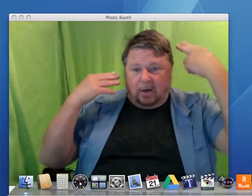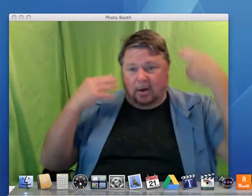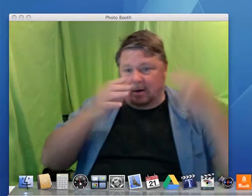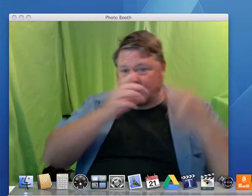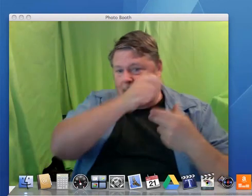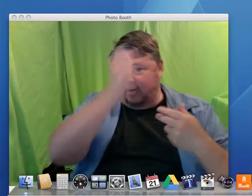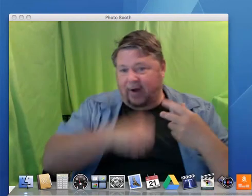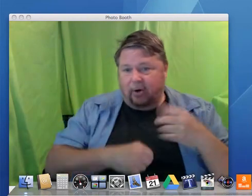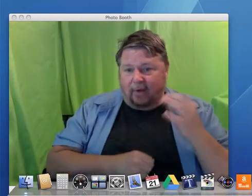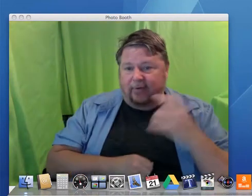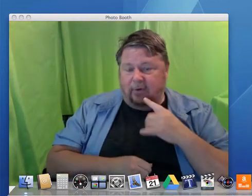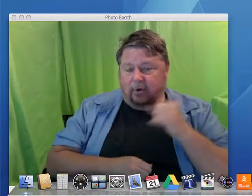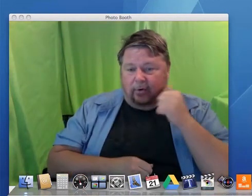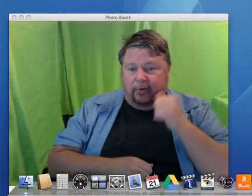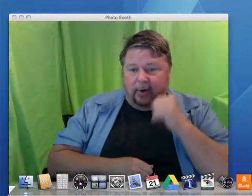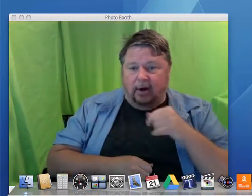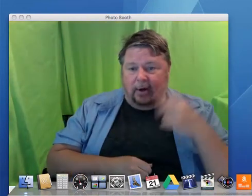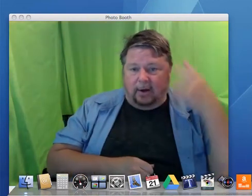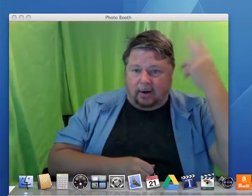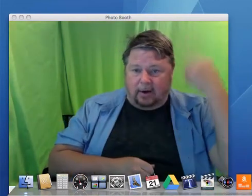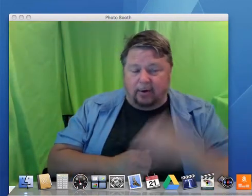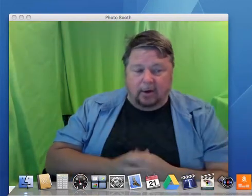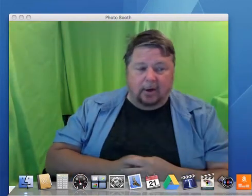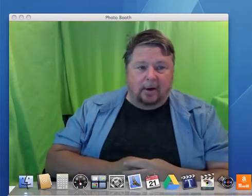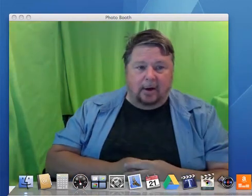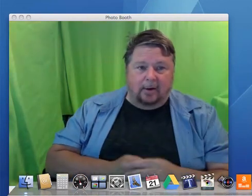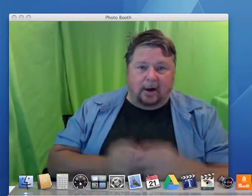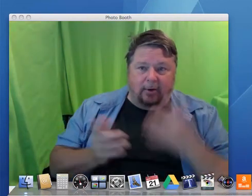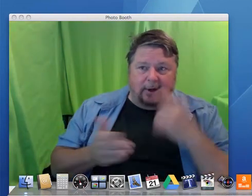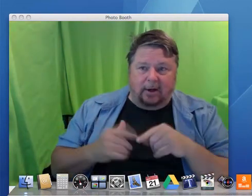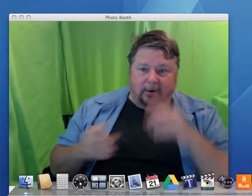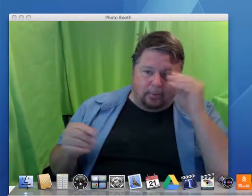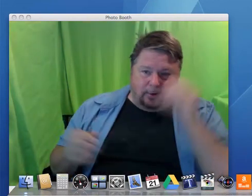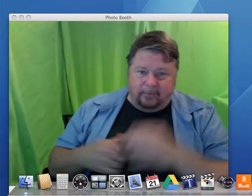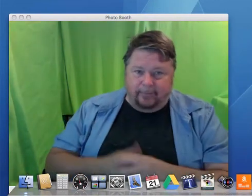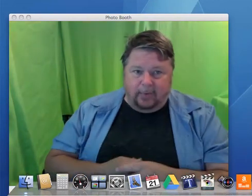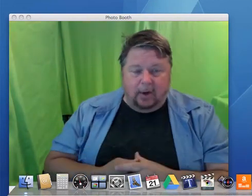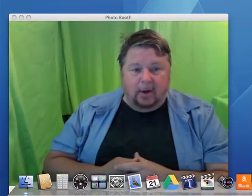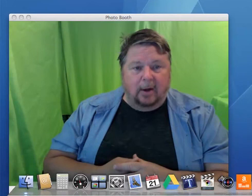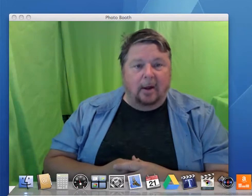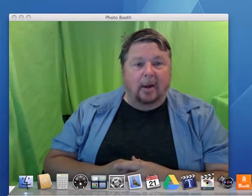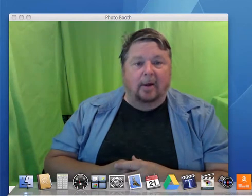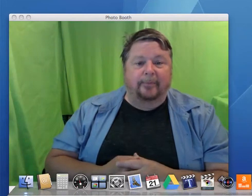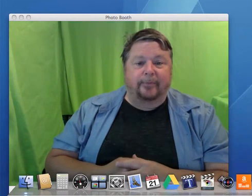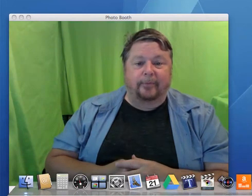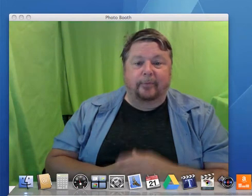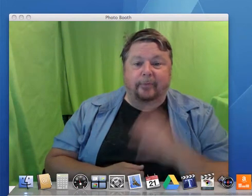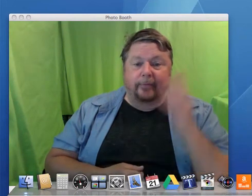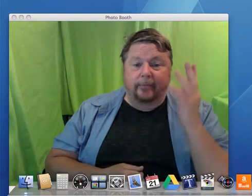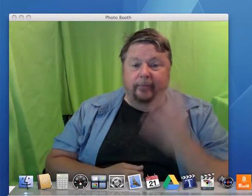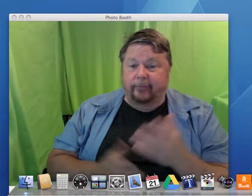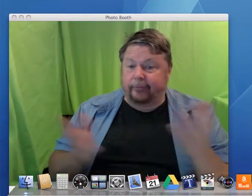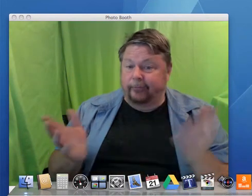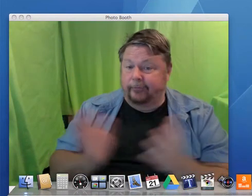cut a lock of hair off of the girl's hair. And I don't know what they did to the boys.